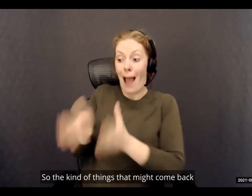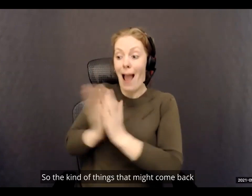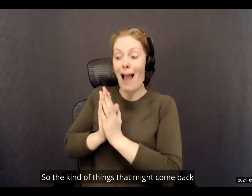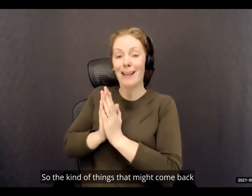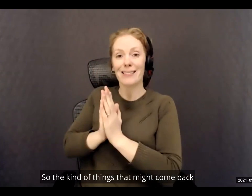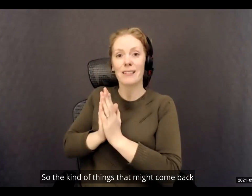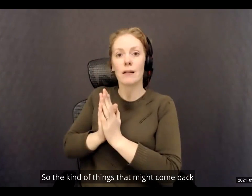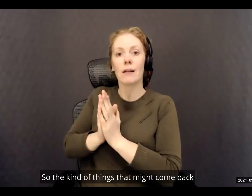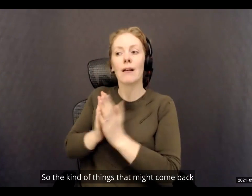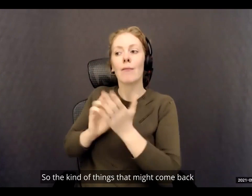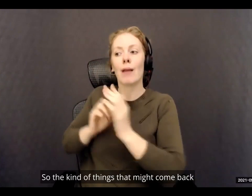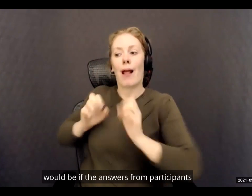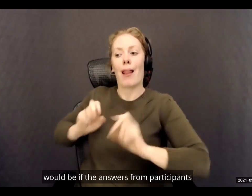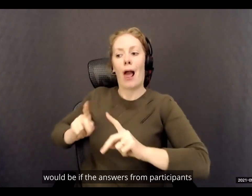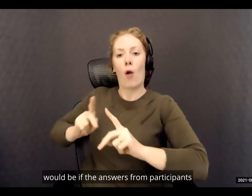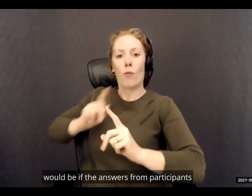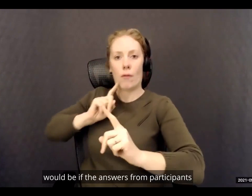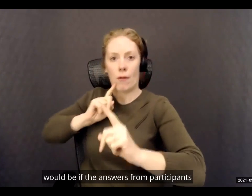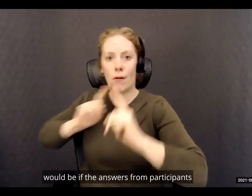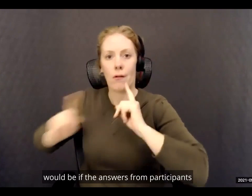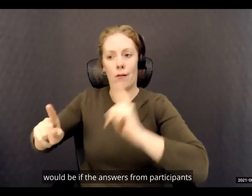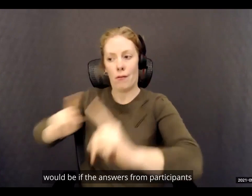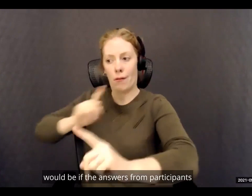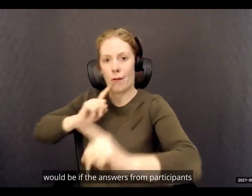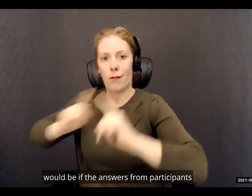of things that might come back would be